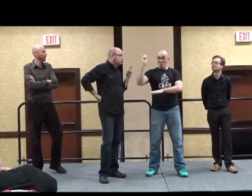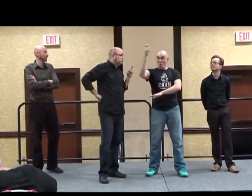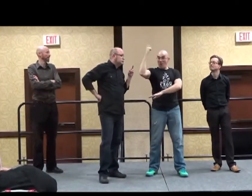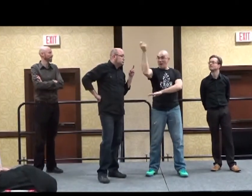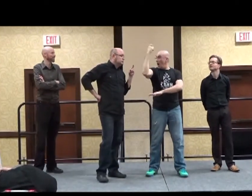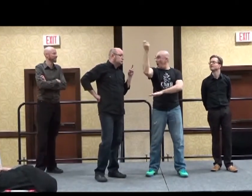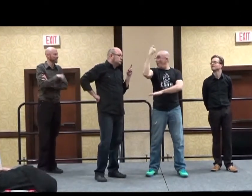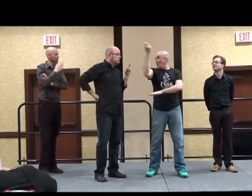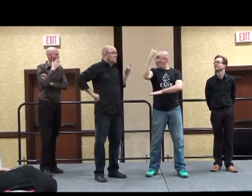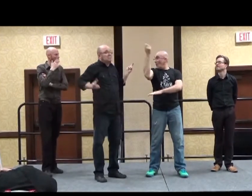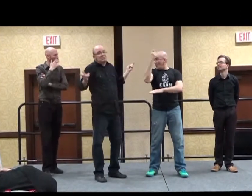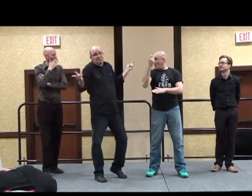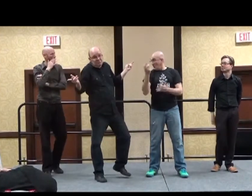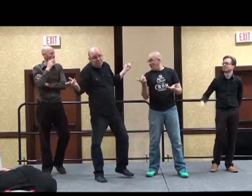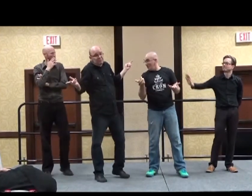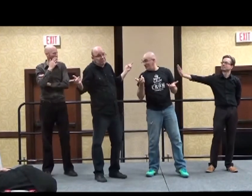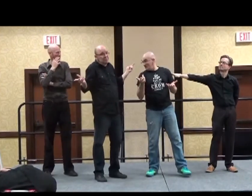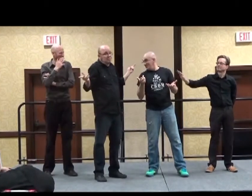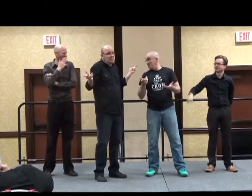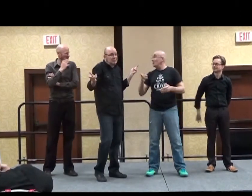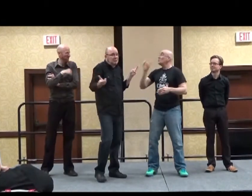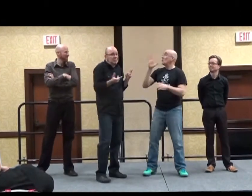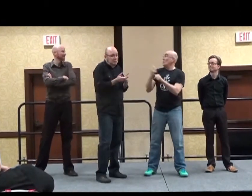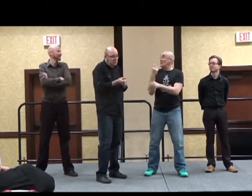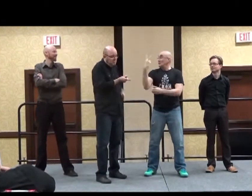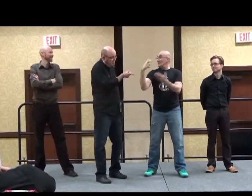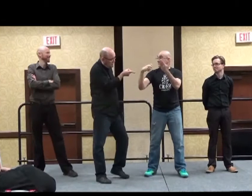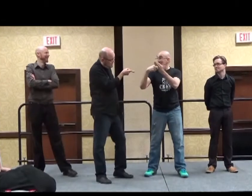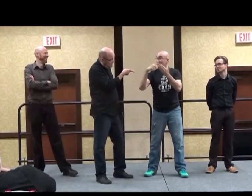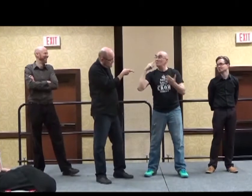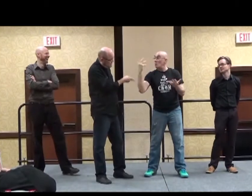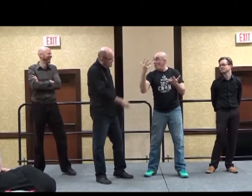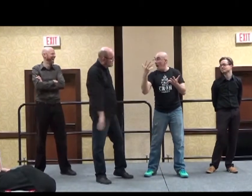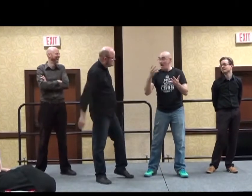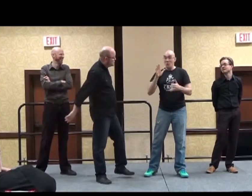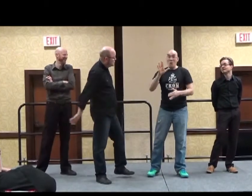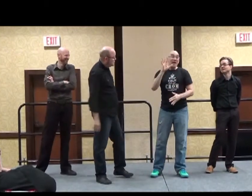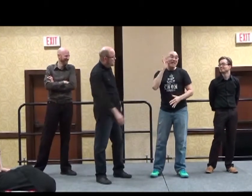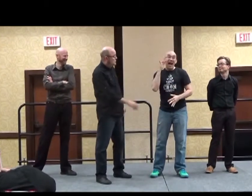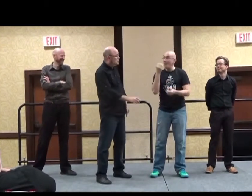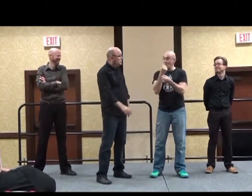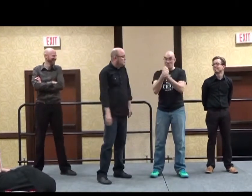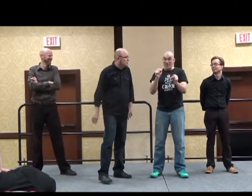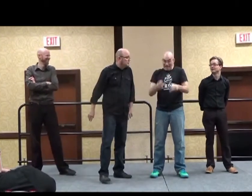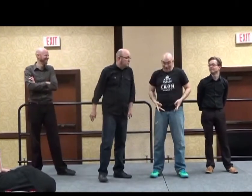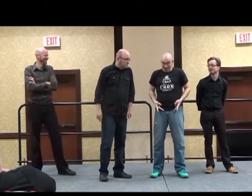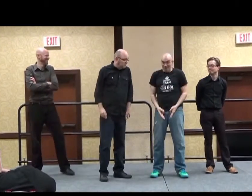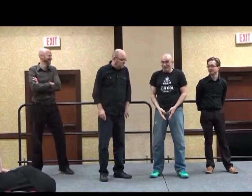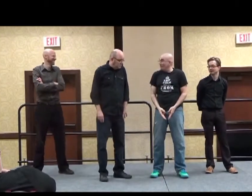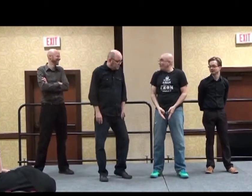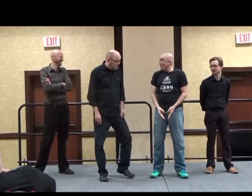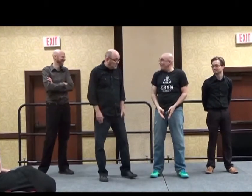tickets for the rodeo. You won two tickets for the